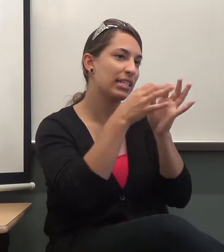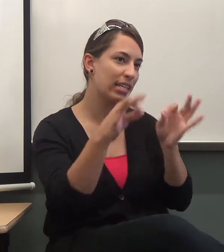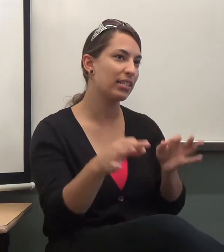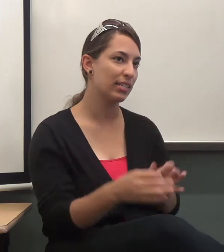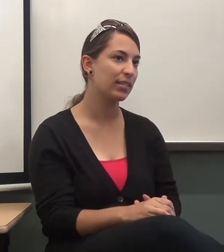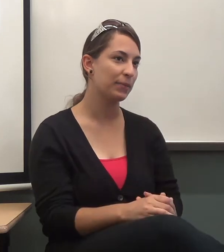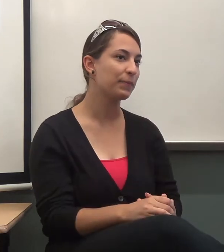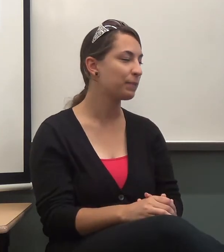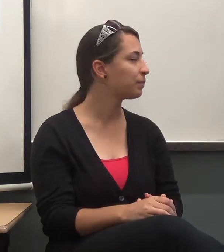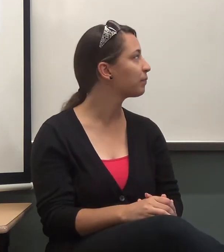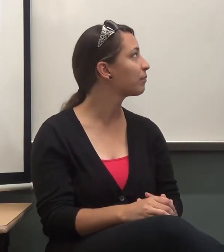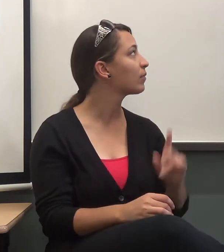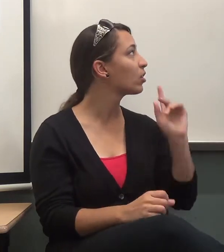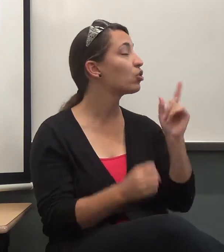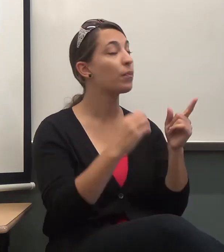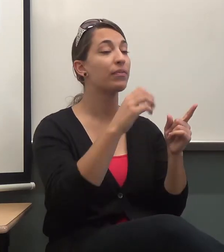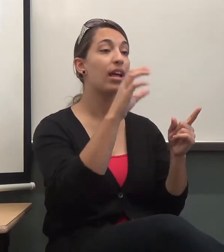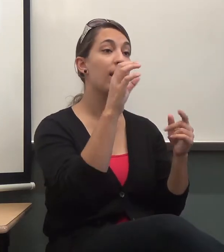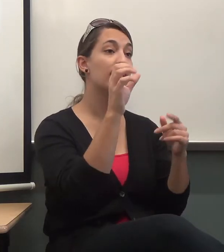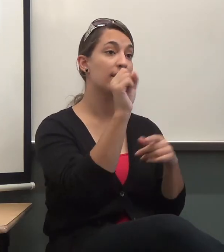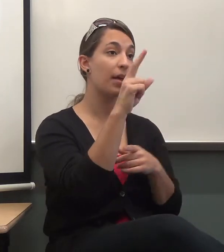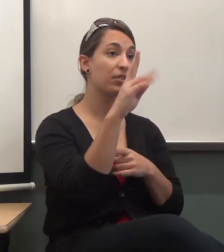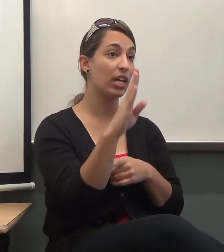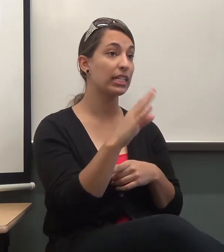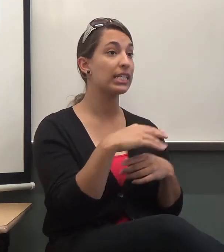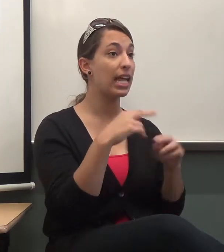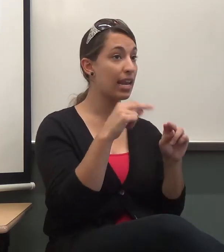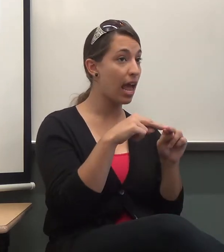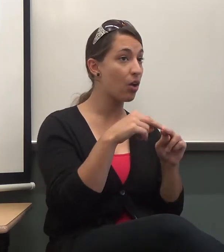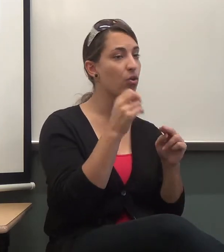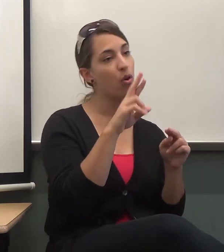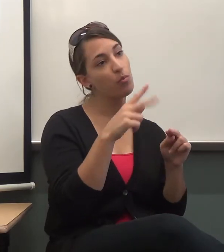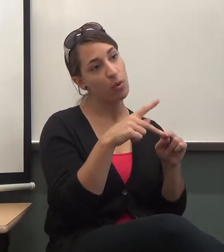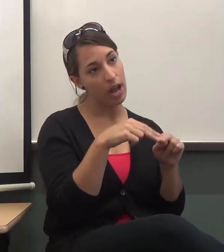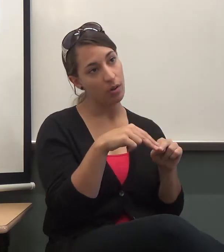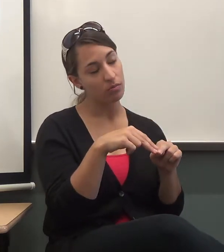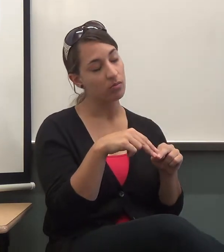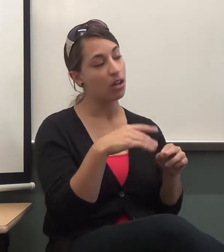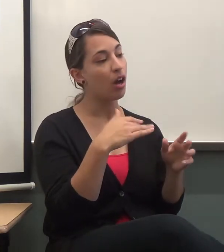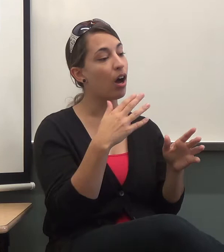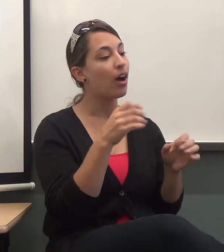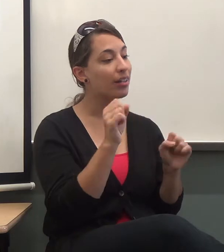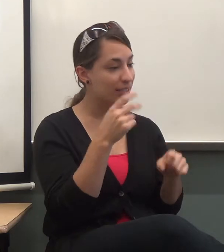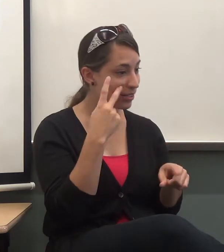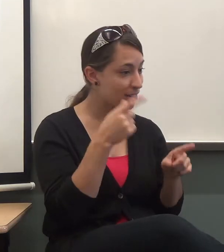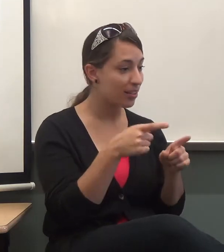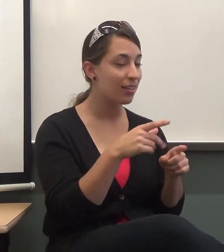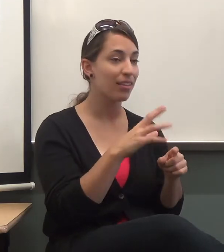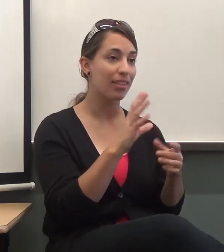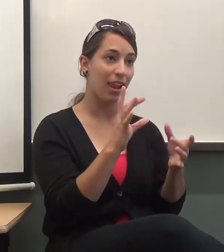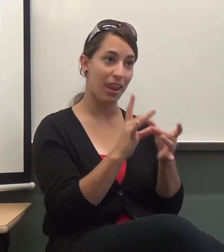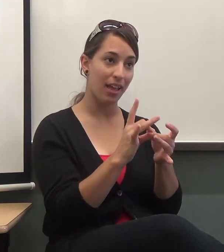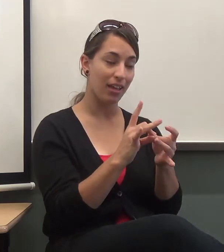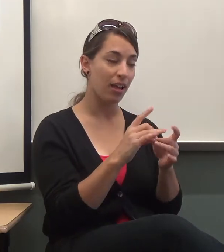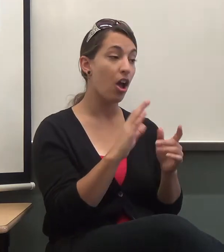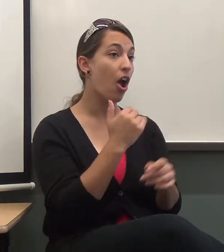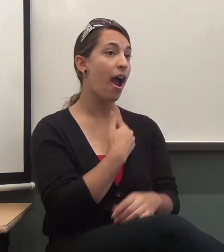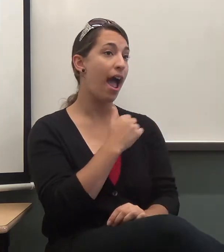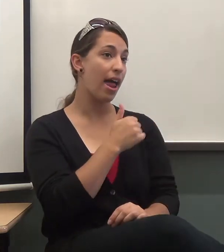or pronoun. So now all of a sudden we can see the link. Our attitude is the verb and descriptive